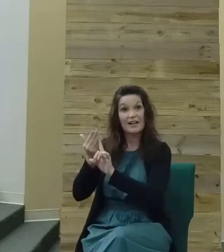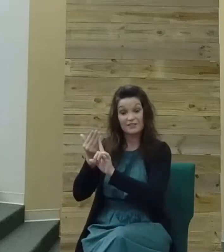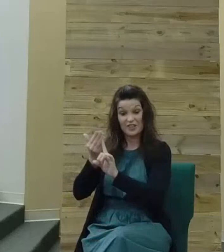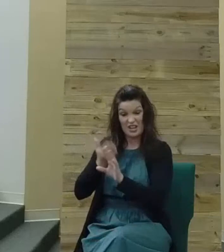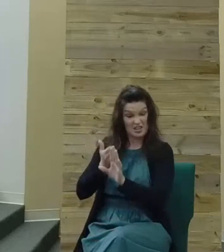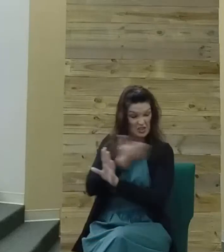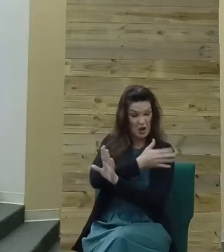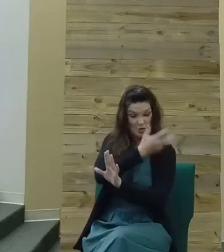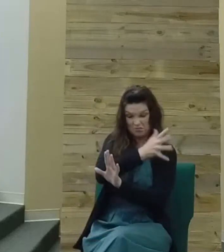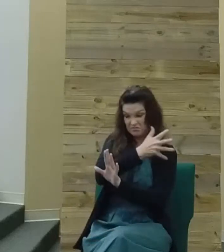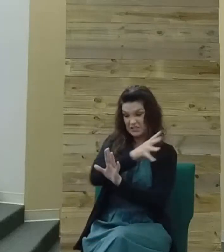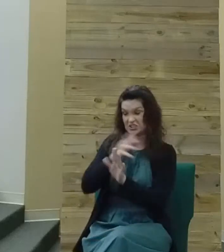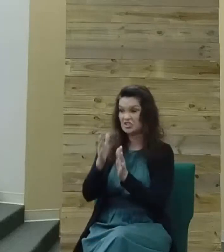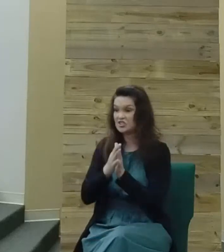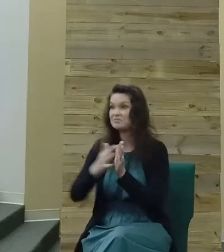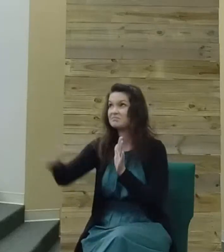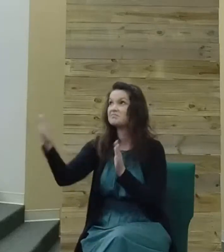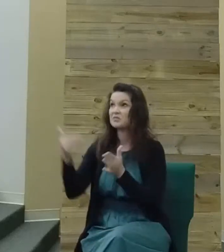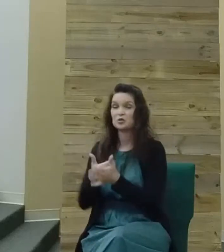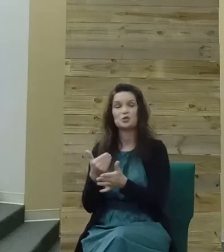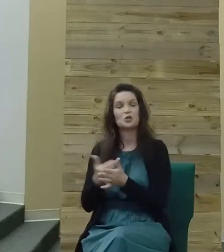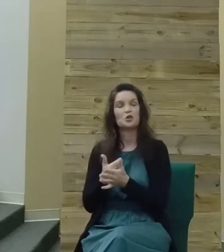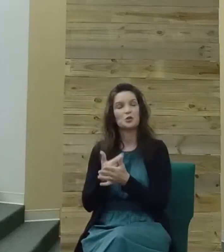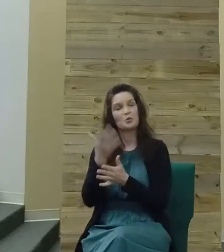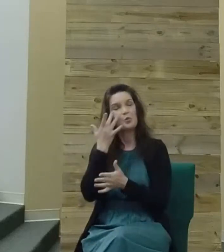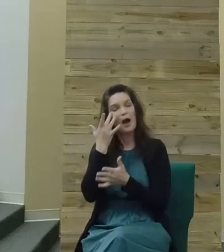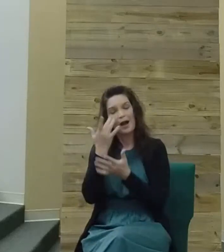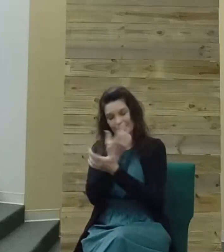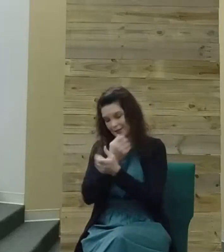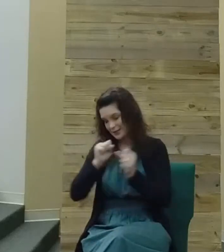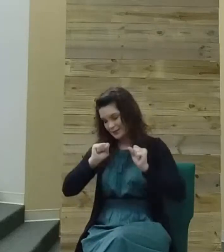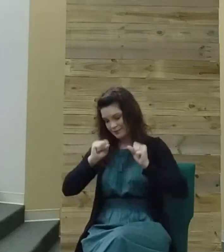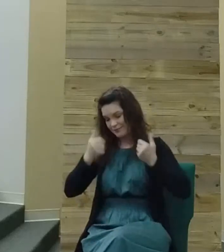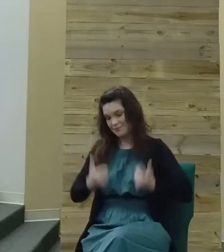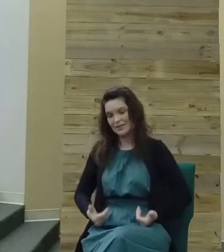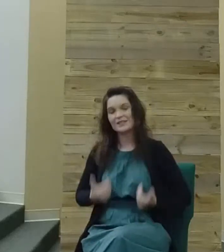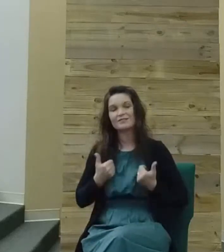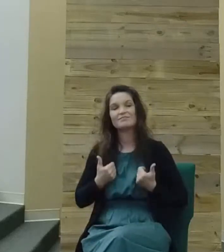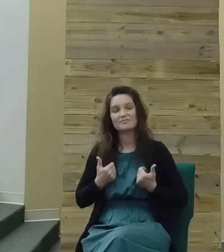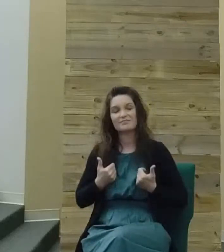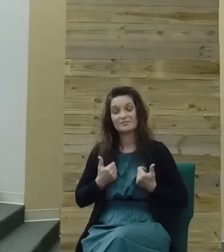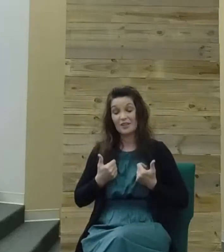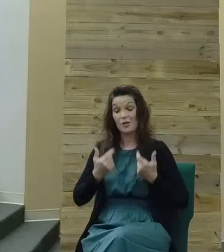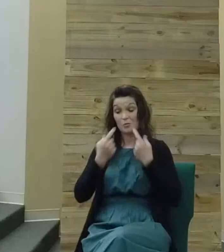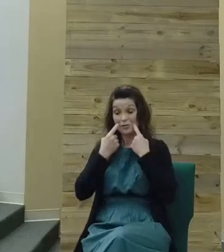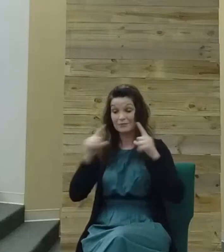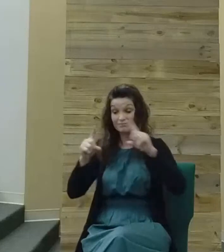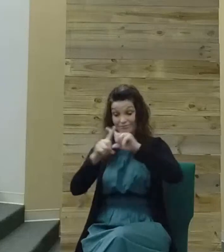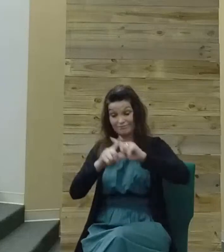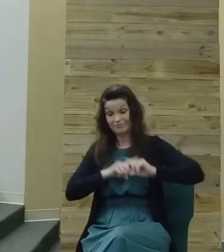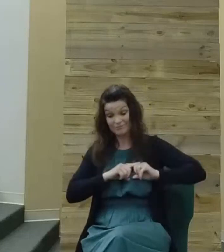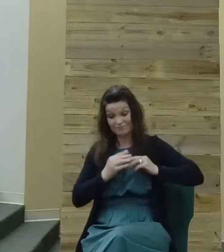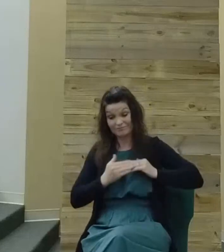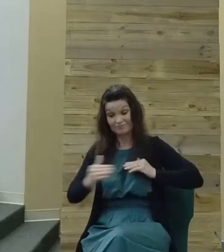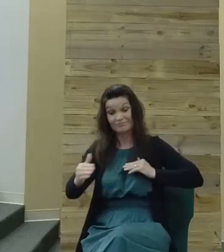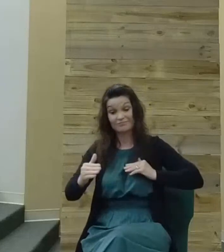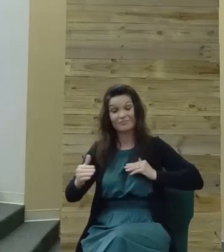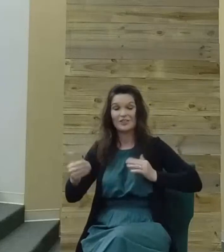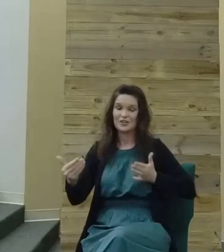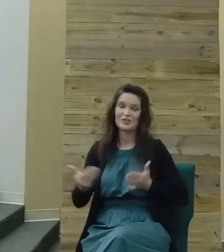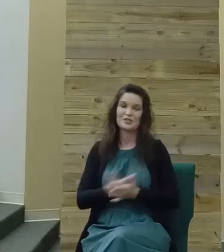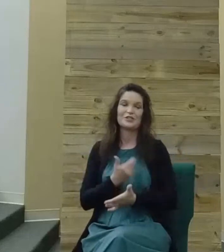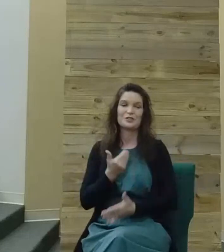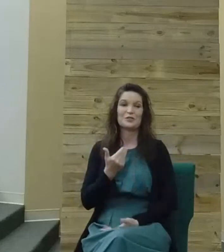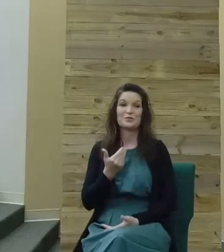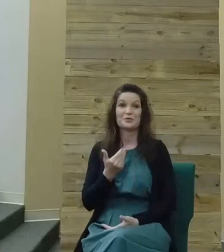The old is gone, the new has come, because you have been reconciled by God. And when you're reconciled by God, you have been